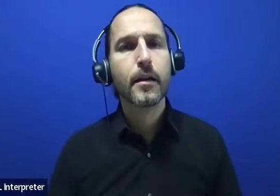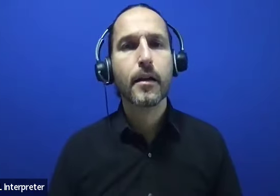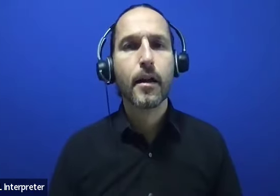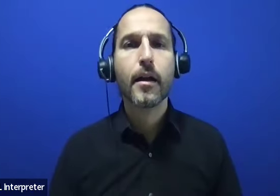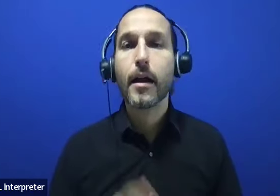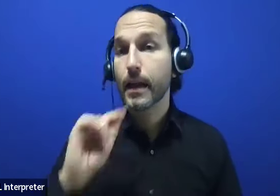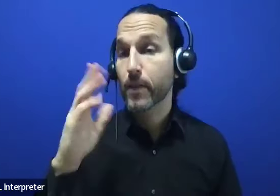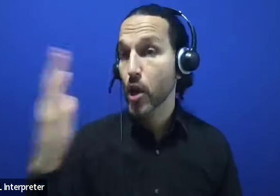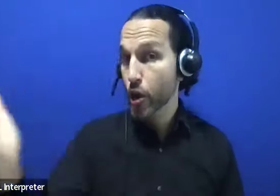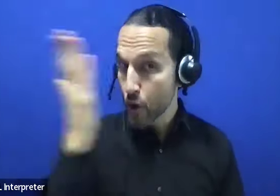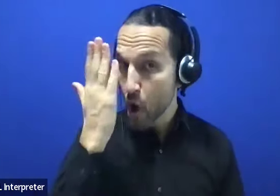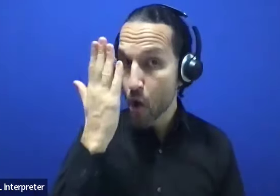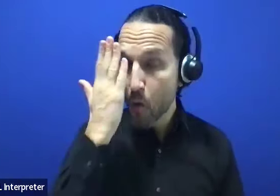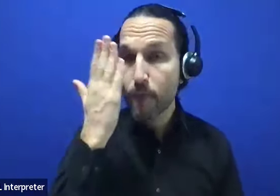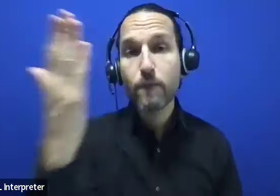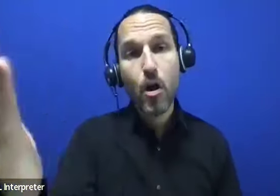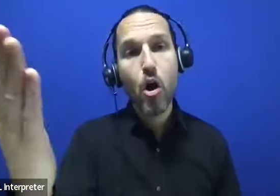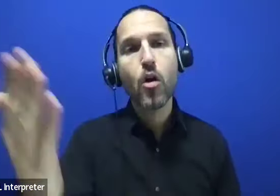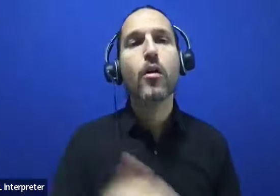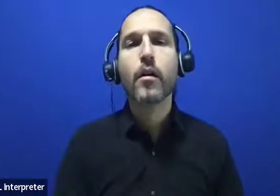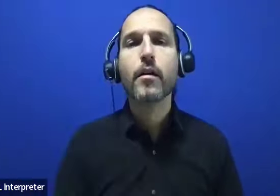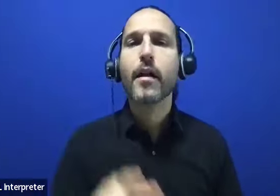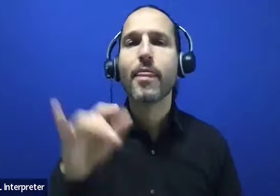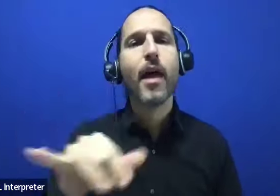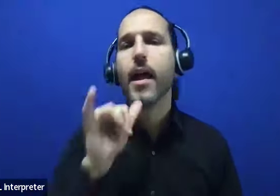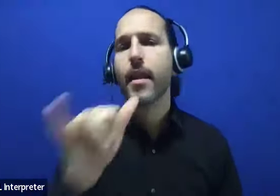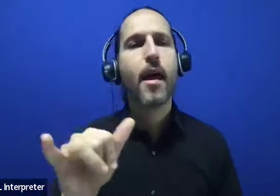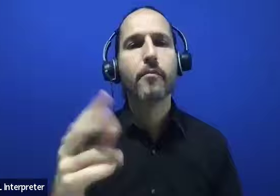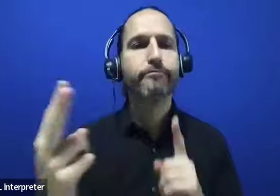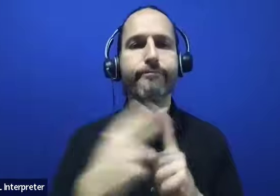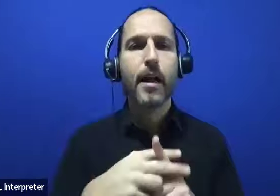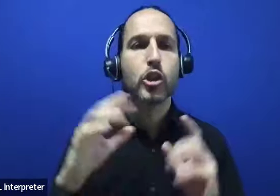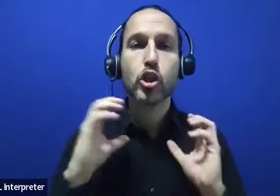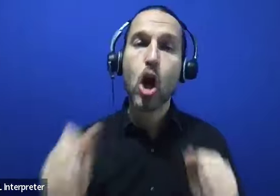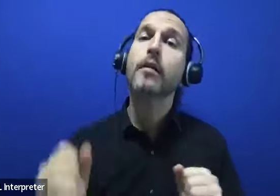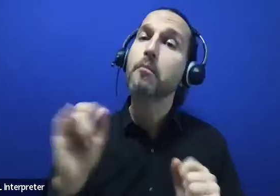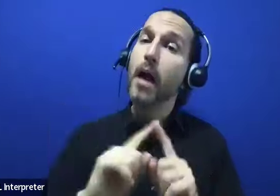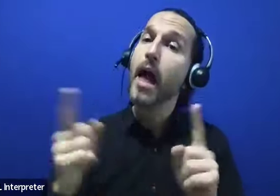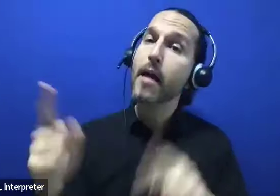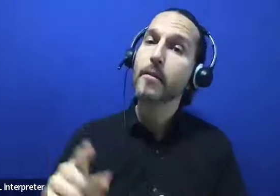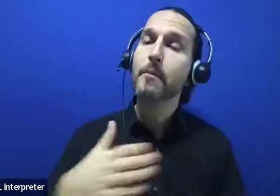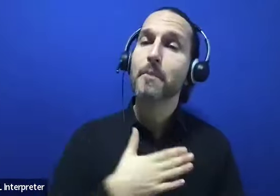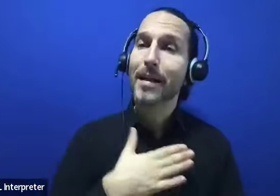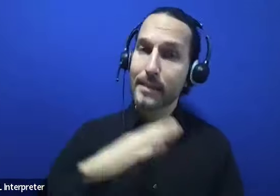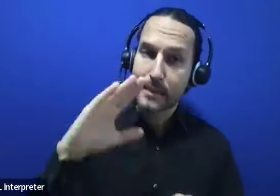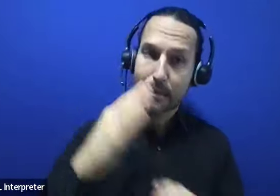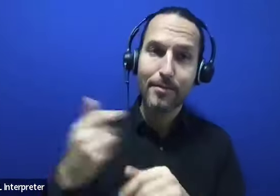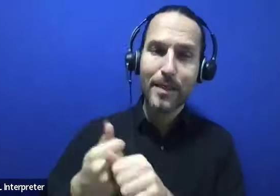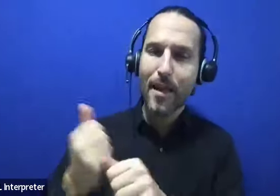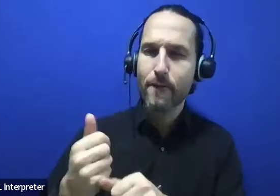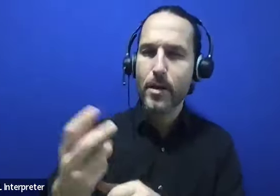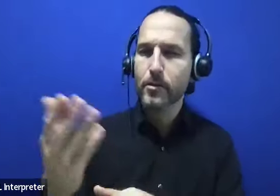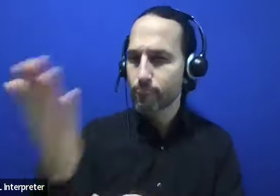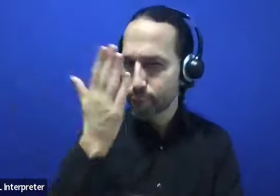Having nearsightedness or farsightedness is not inherent in charge. It does happen. My son has nearsightedness,